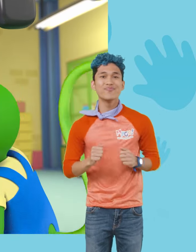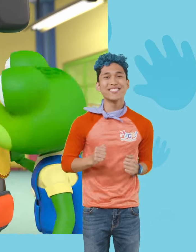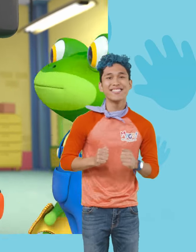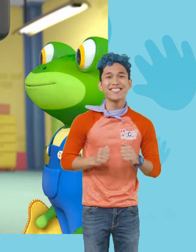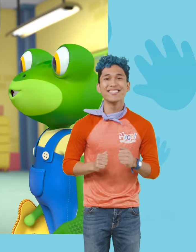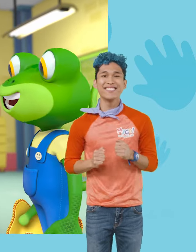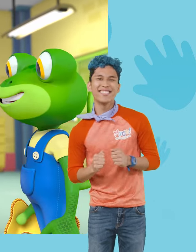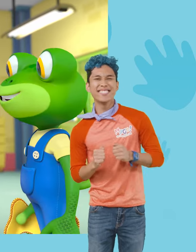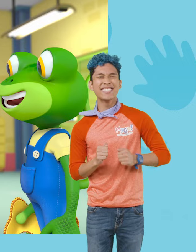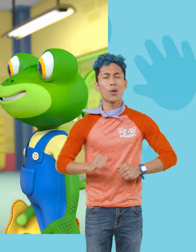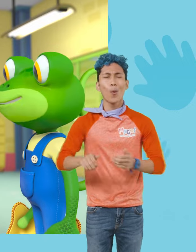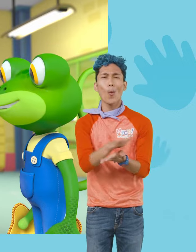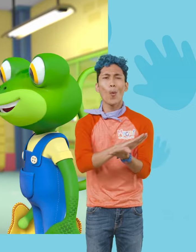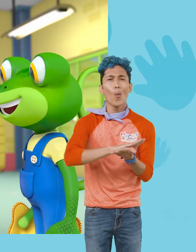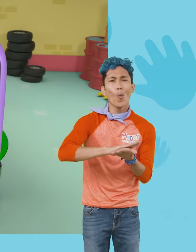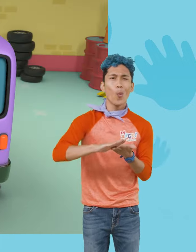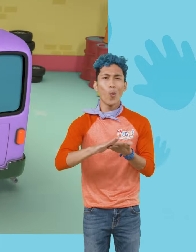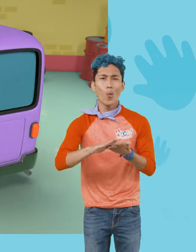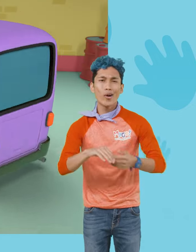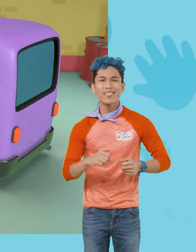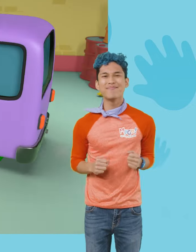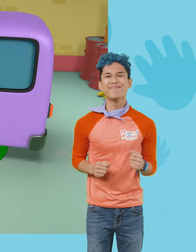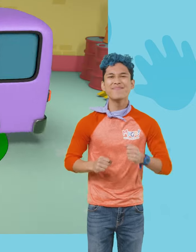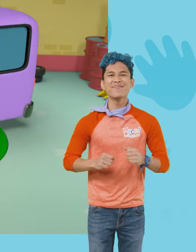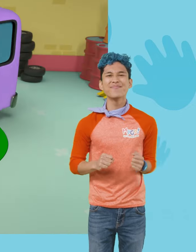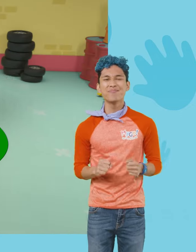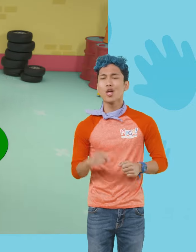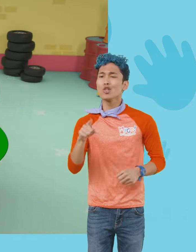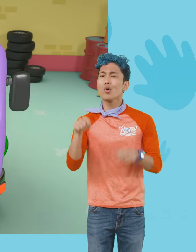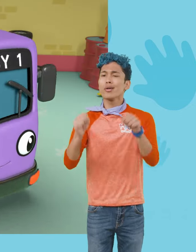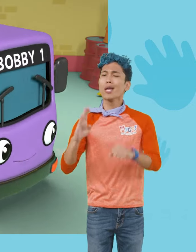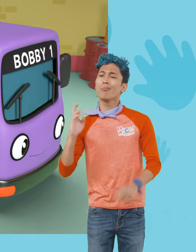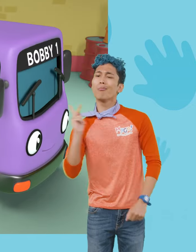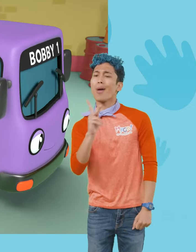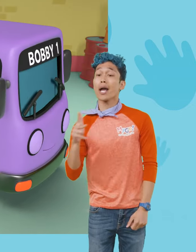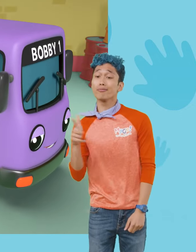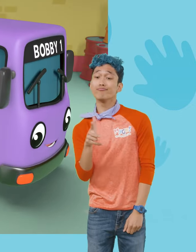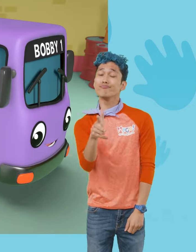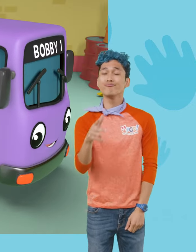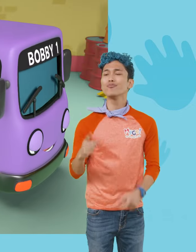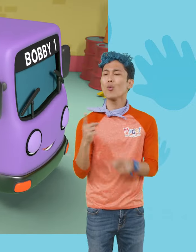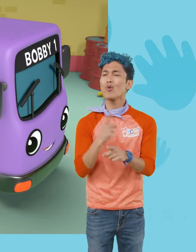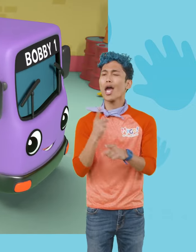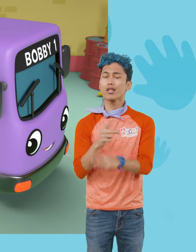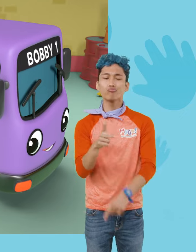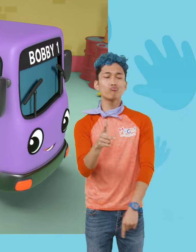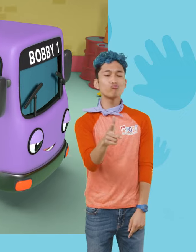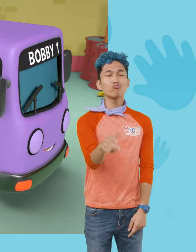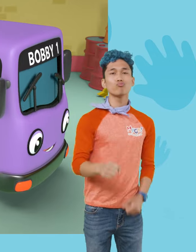Ah. Squeaky clean! You can get back to your bus route, Bobby.